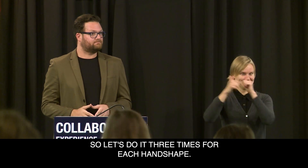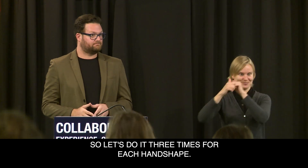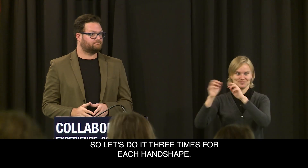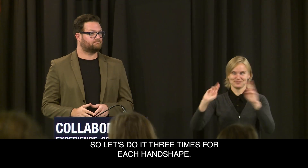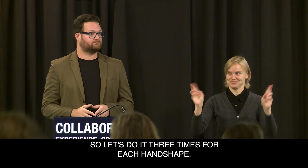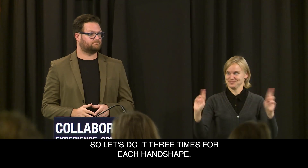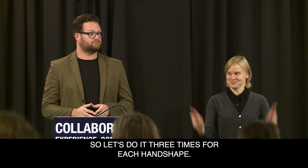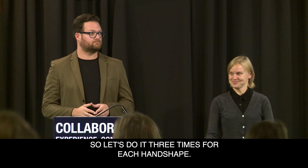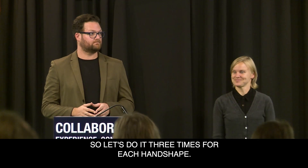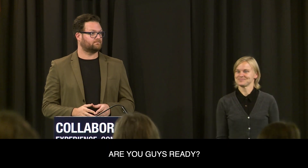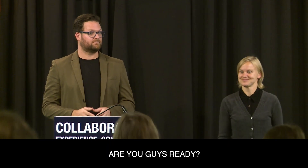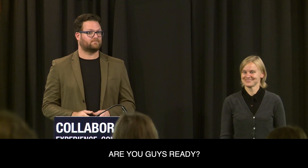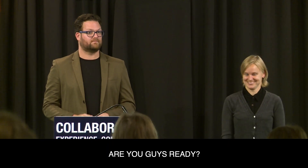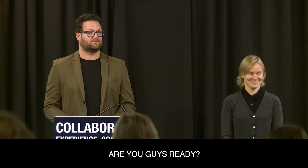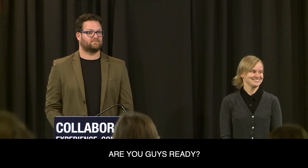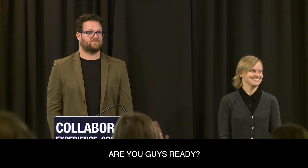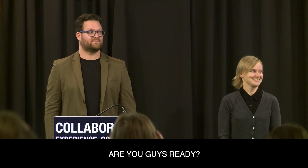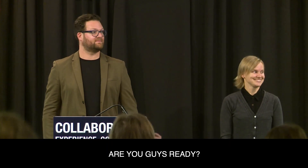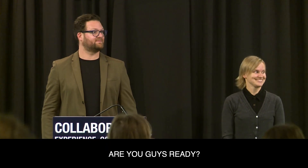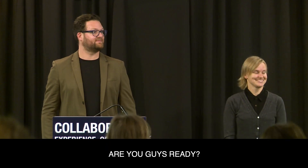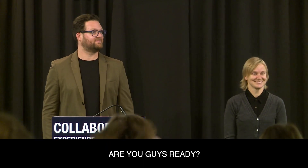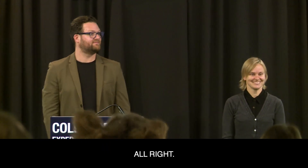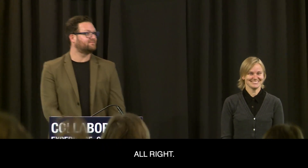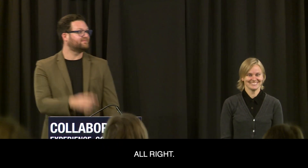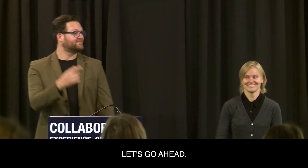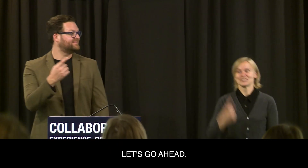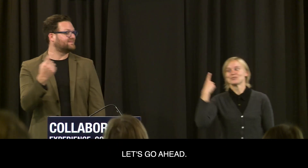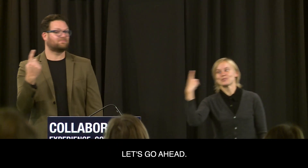hand shape. Are you guys ready? All right, let's go ahead.